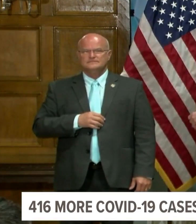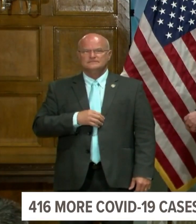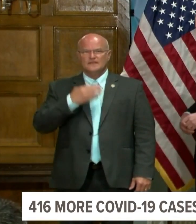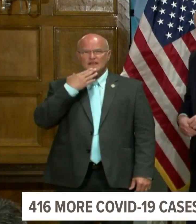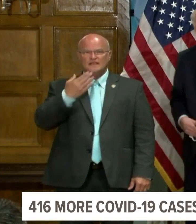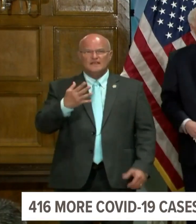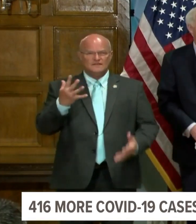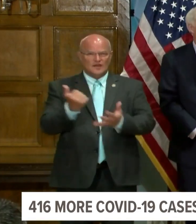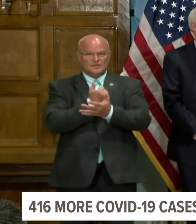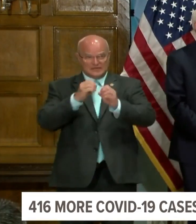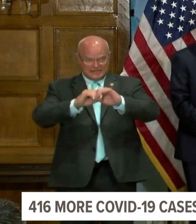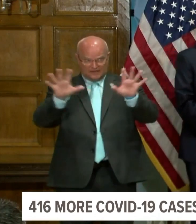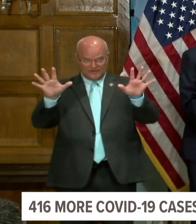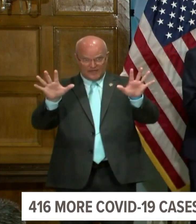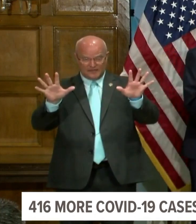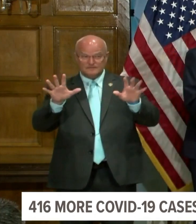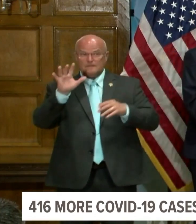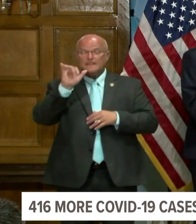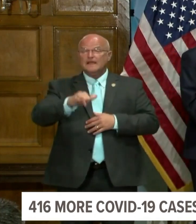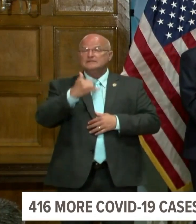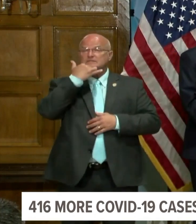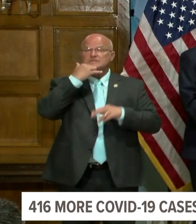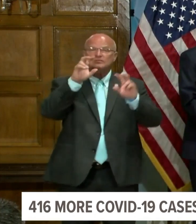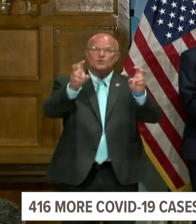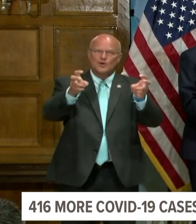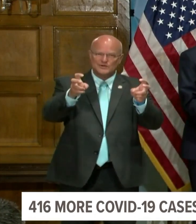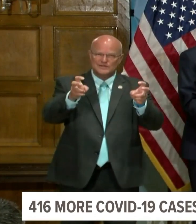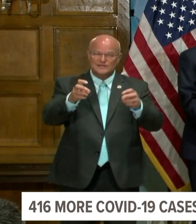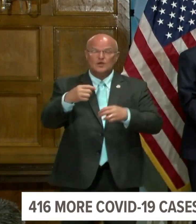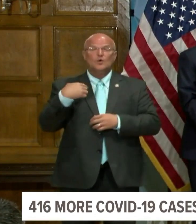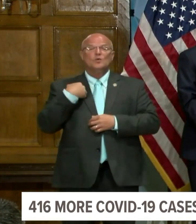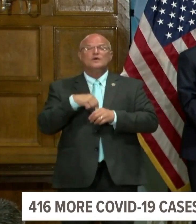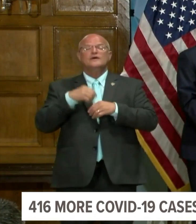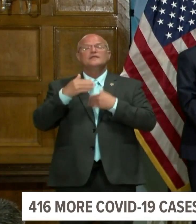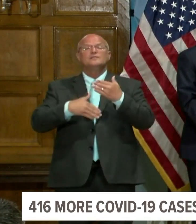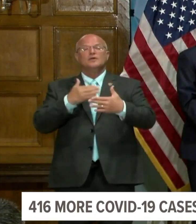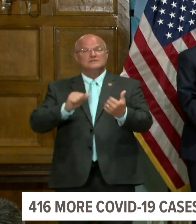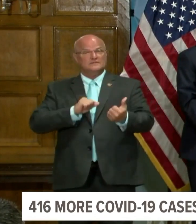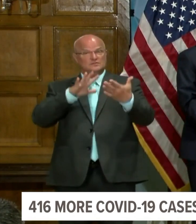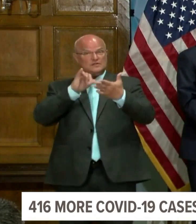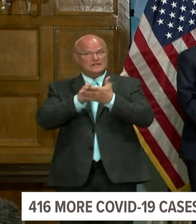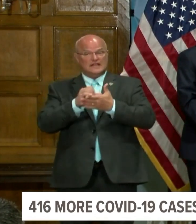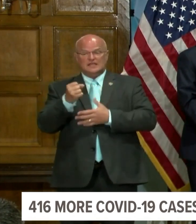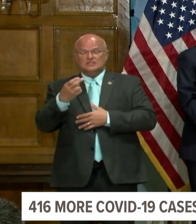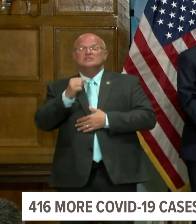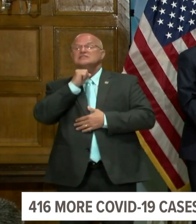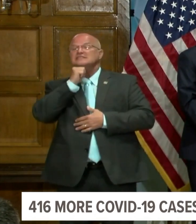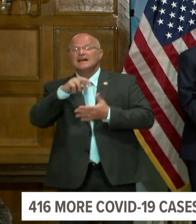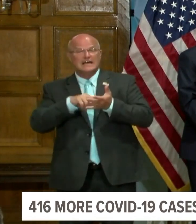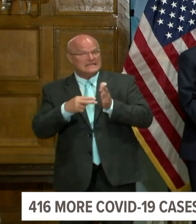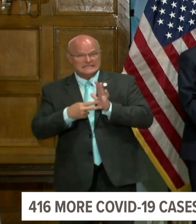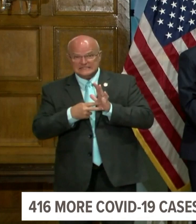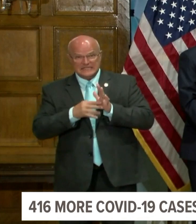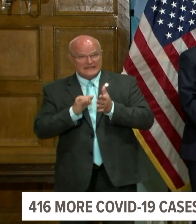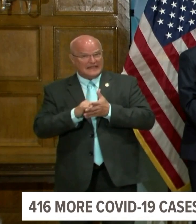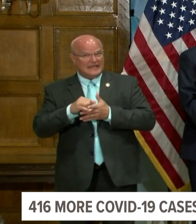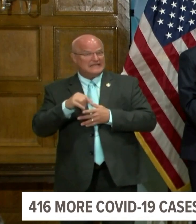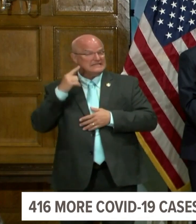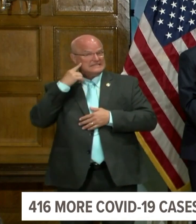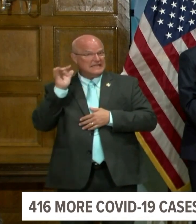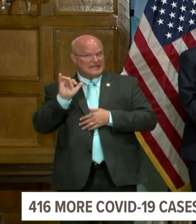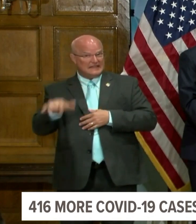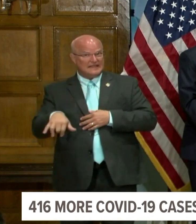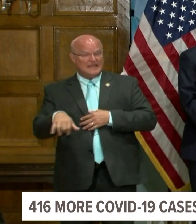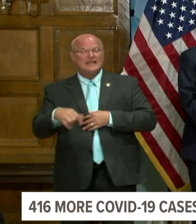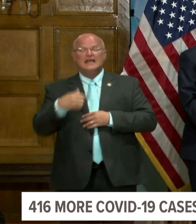Thank you for that opportunity to clarify. That was a misquote. We are in the process of addressing that. She did not intend that to sound the way it